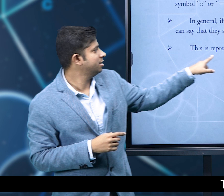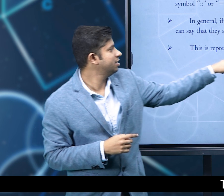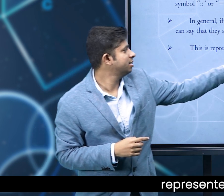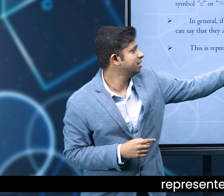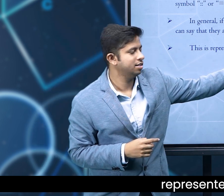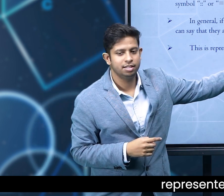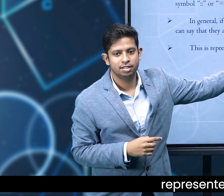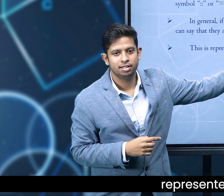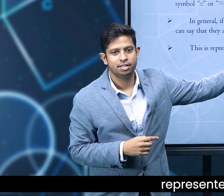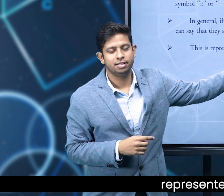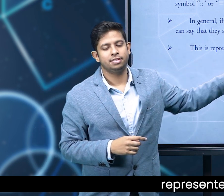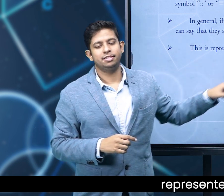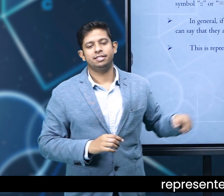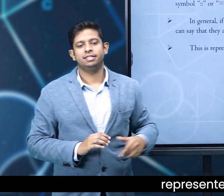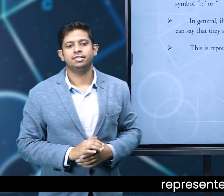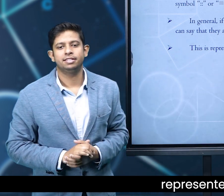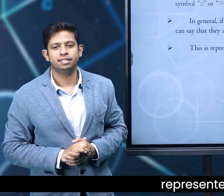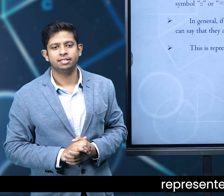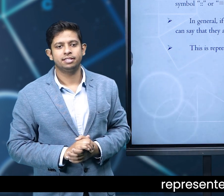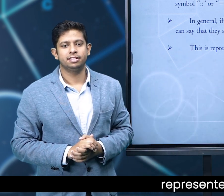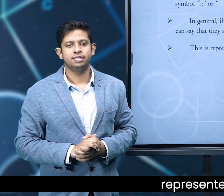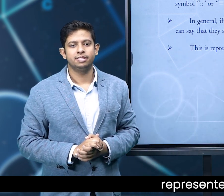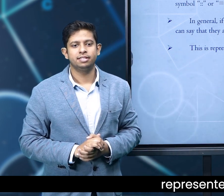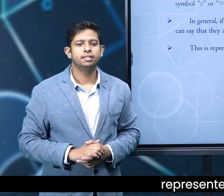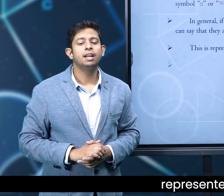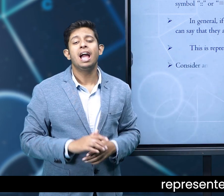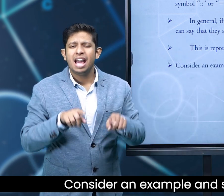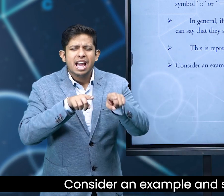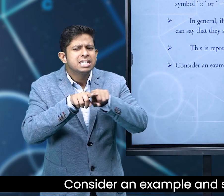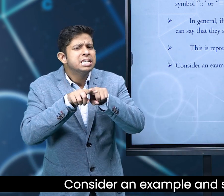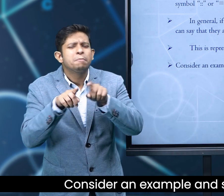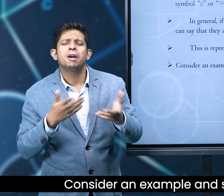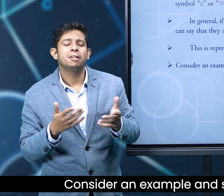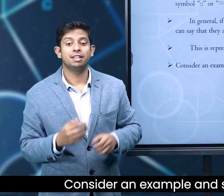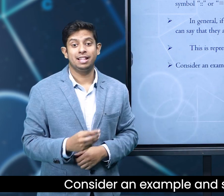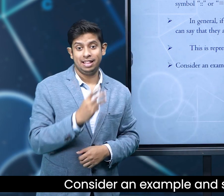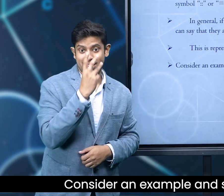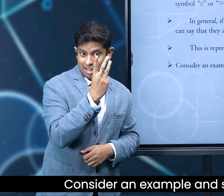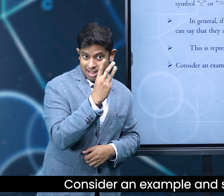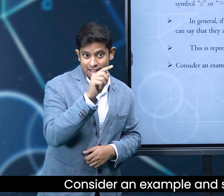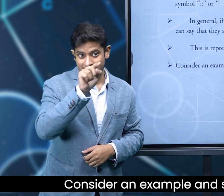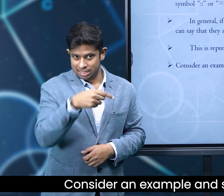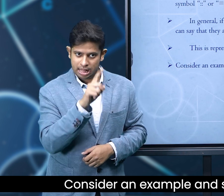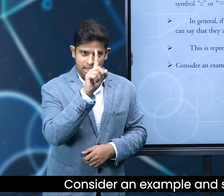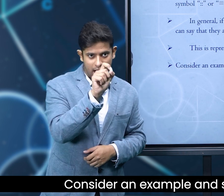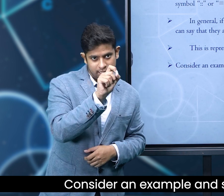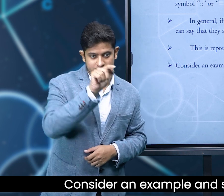This is represented as A is to B is to C is to D. Consider an example and say 3,